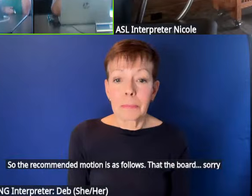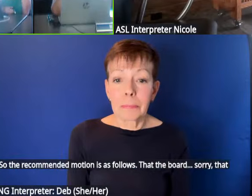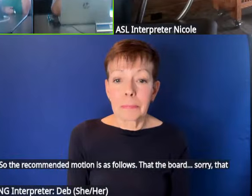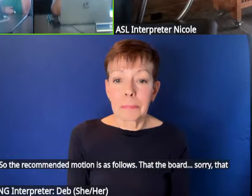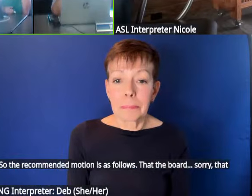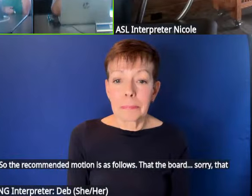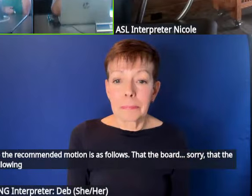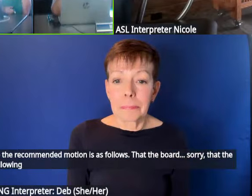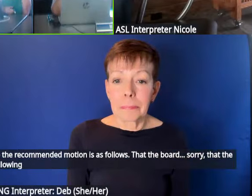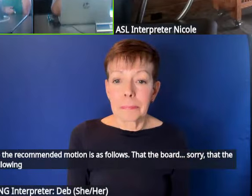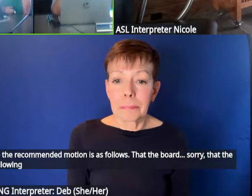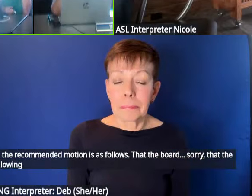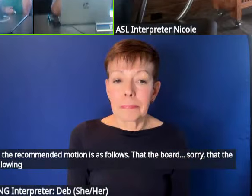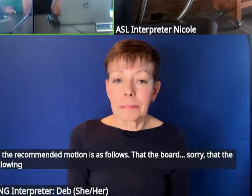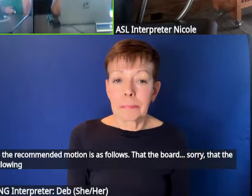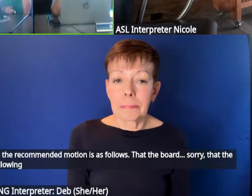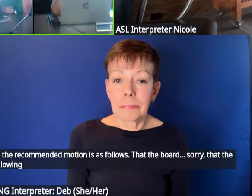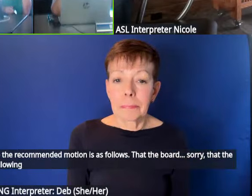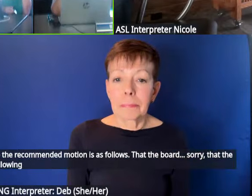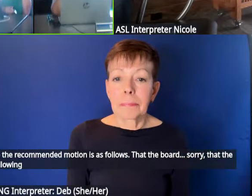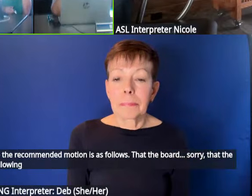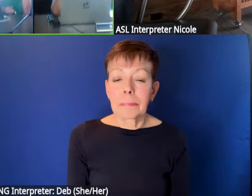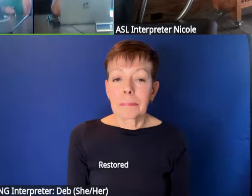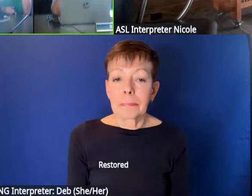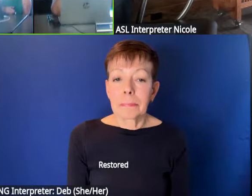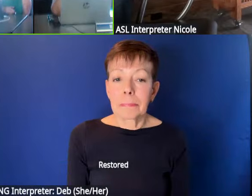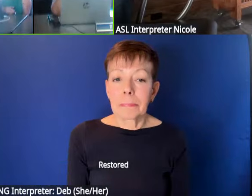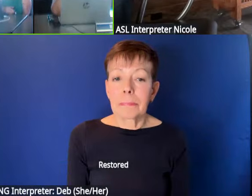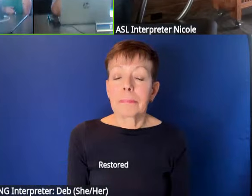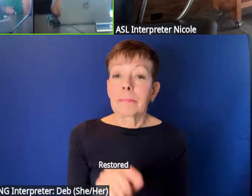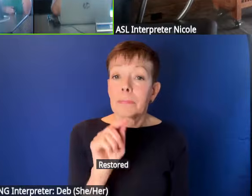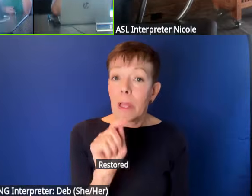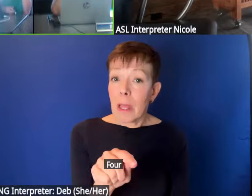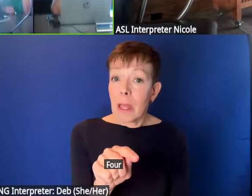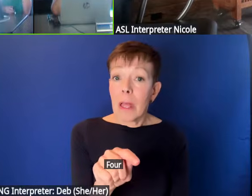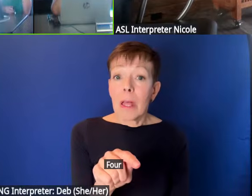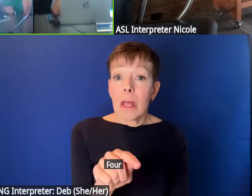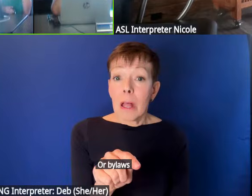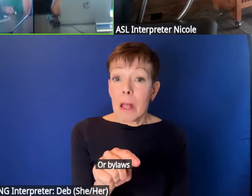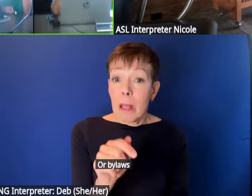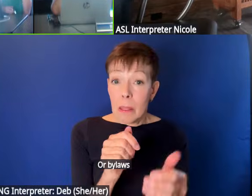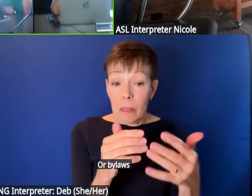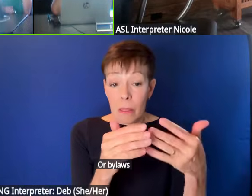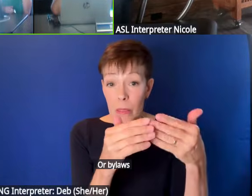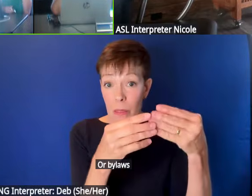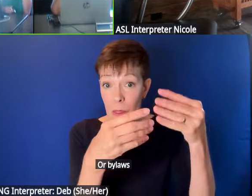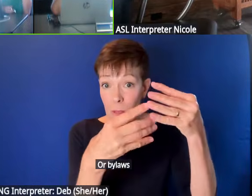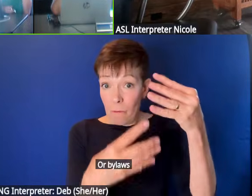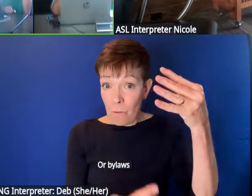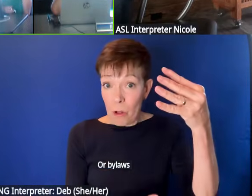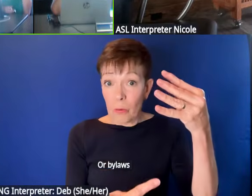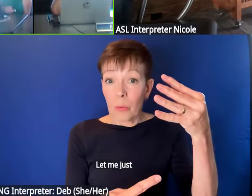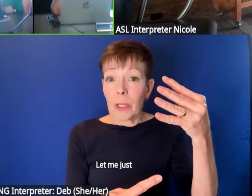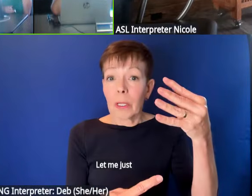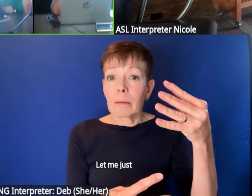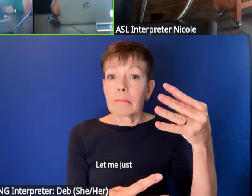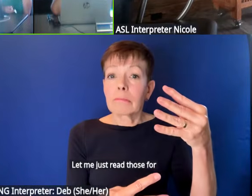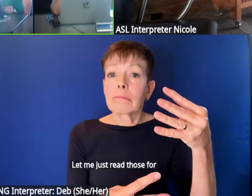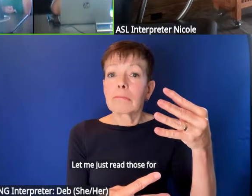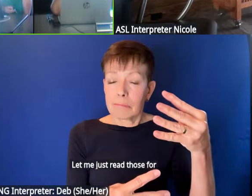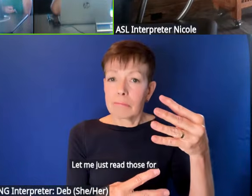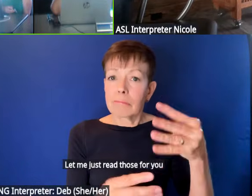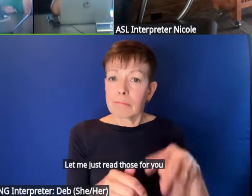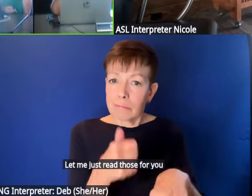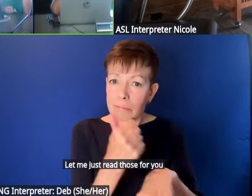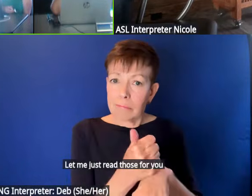following restored board bylaws. Let me just read those for you.